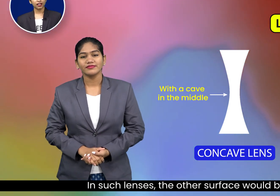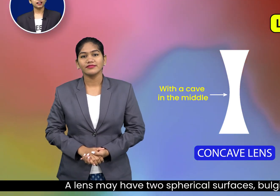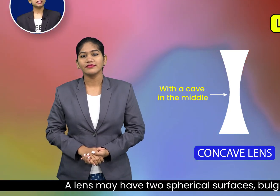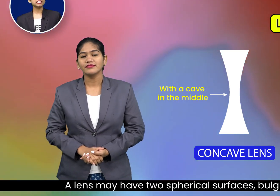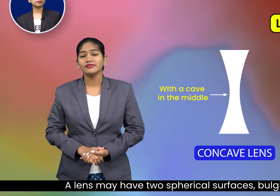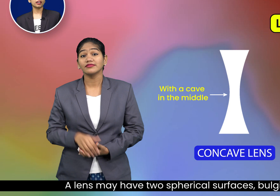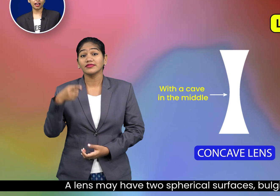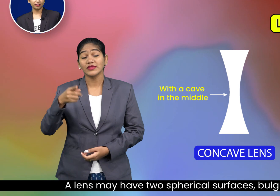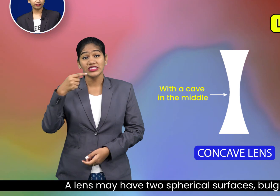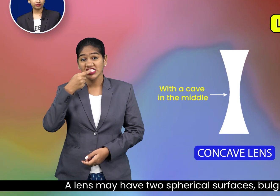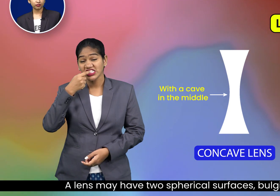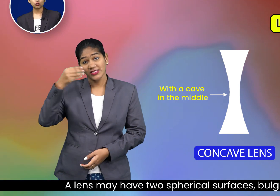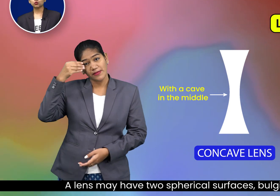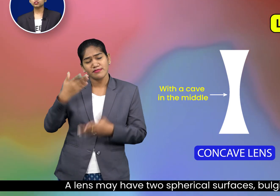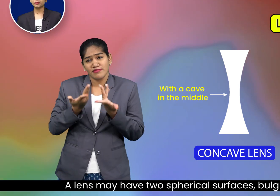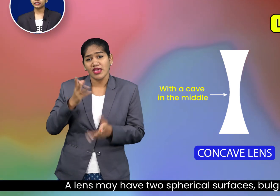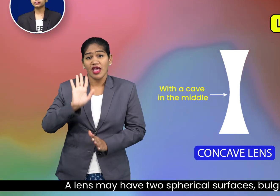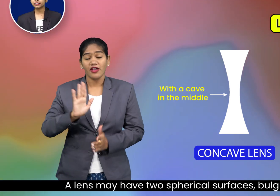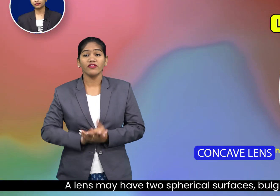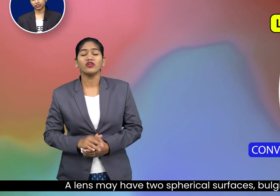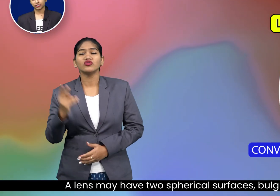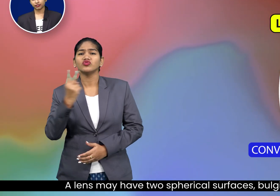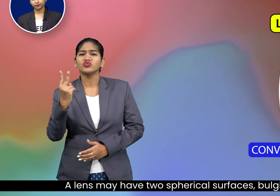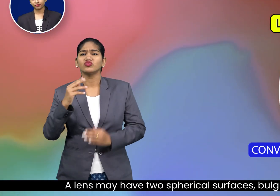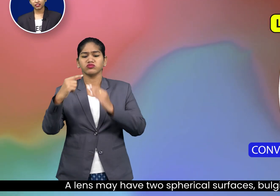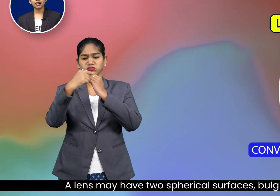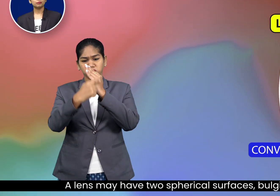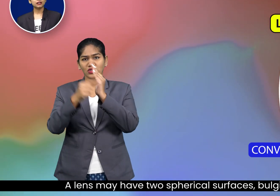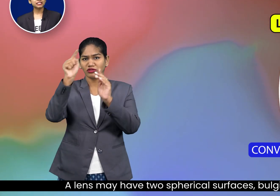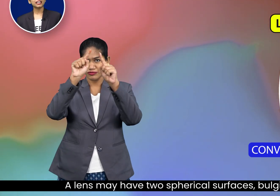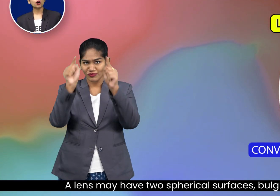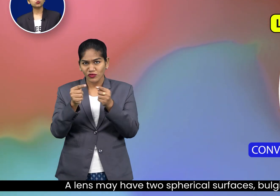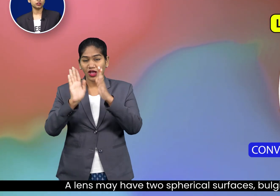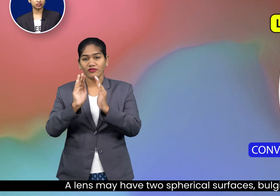A lens may have two spherical surfaces bulging outwards.